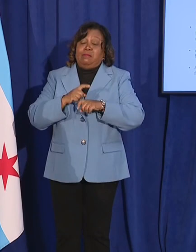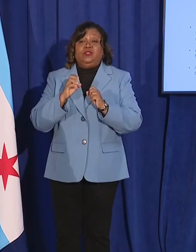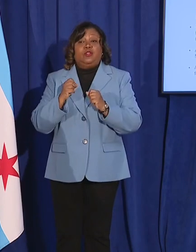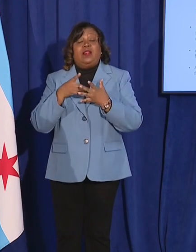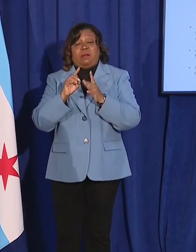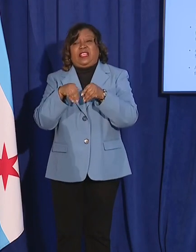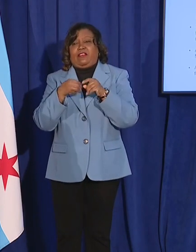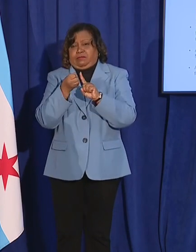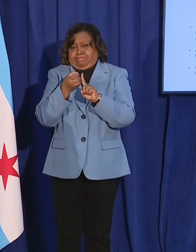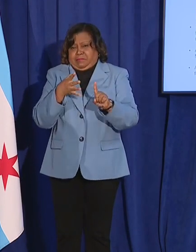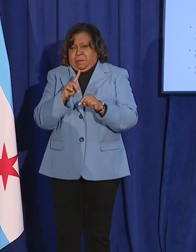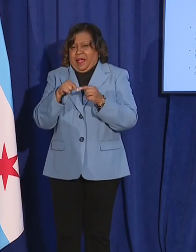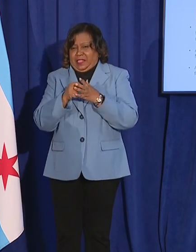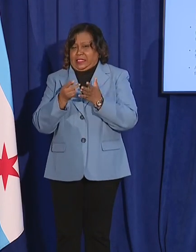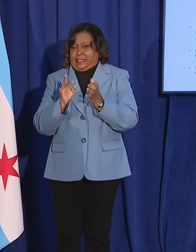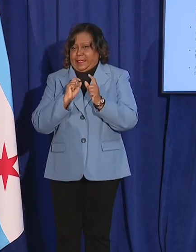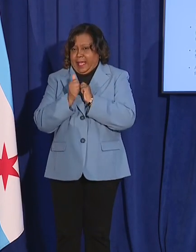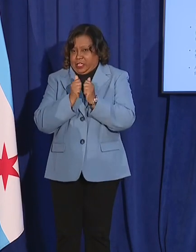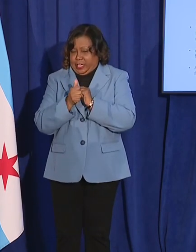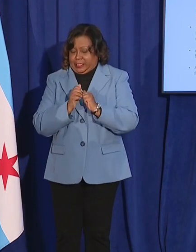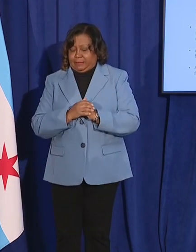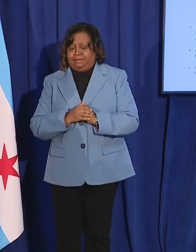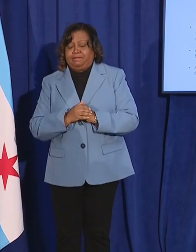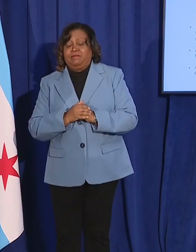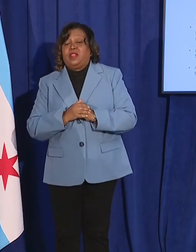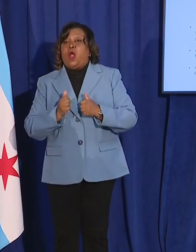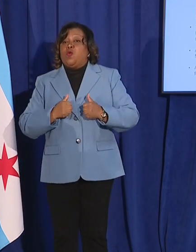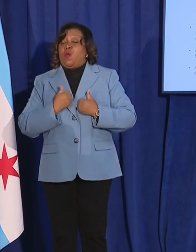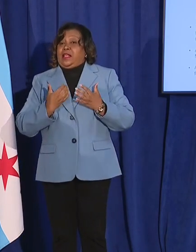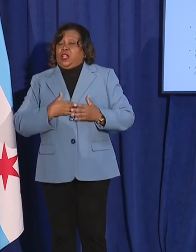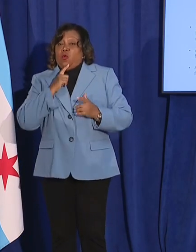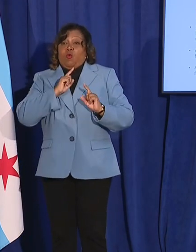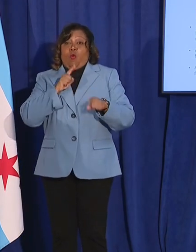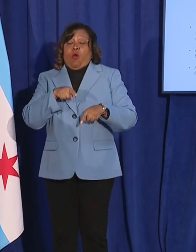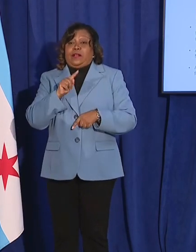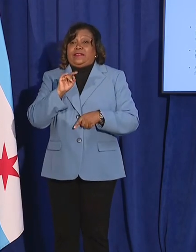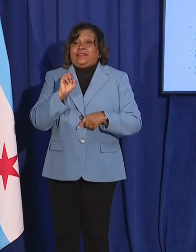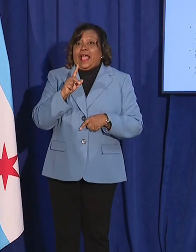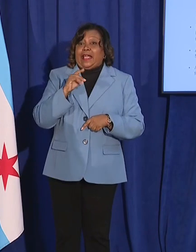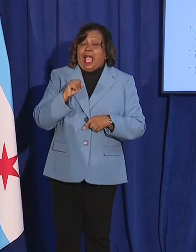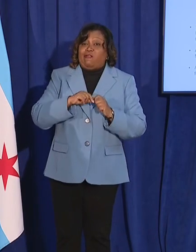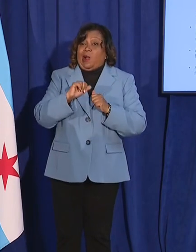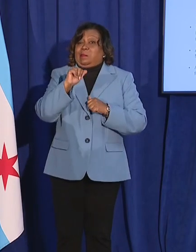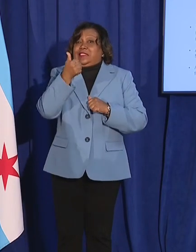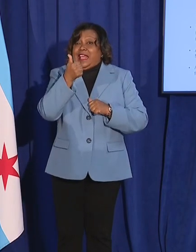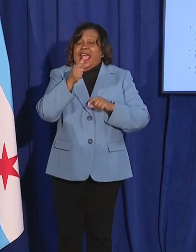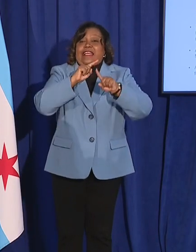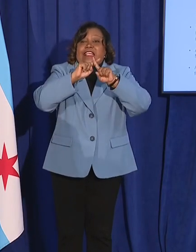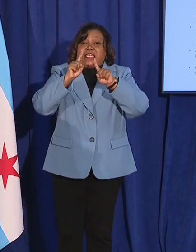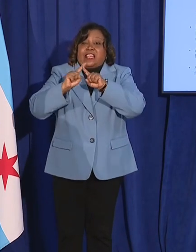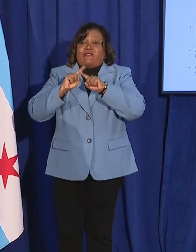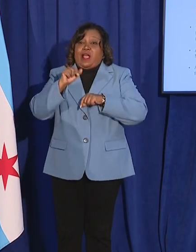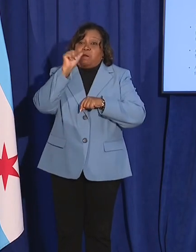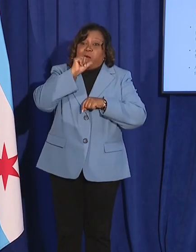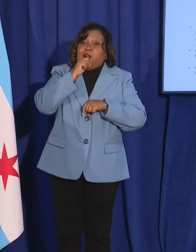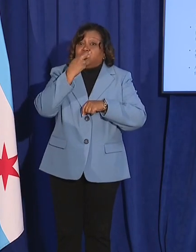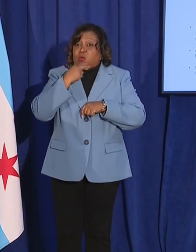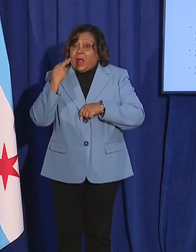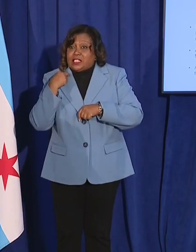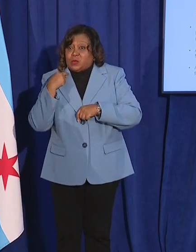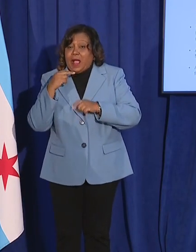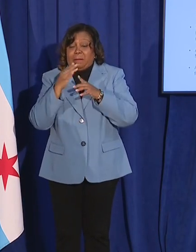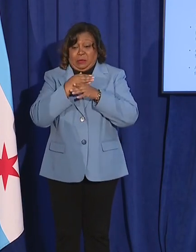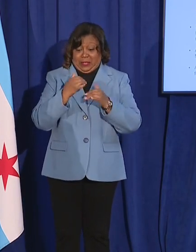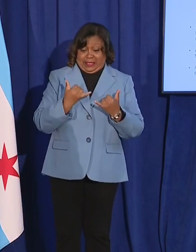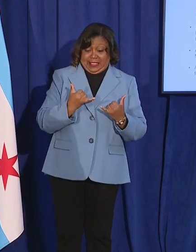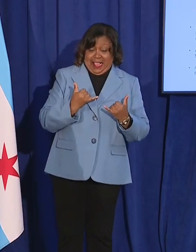So let me give you the details about this contest. Residents who order takeout from 10 different bars and restaurants